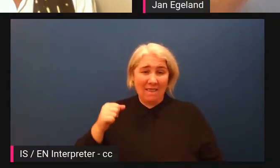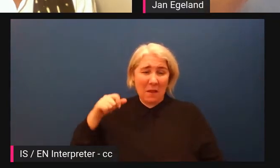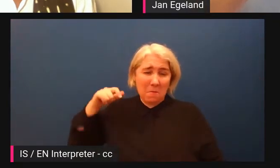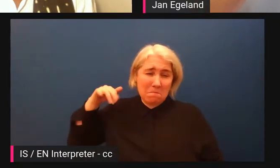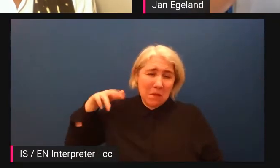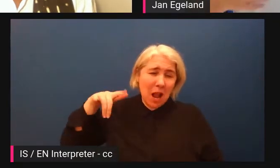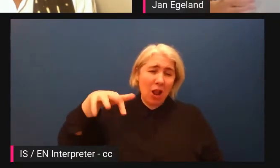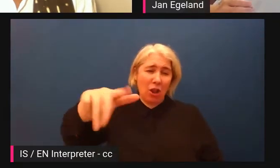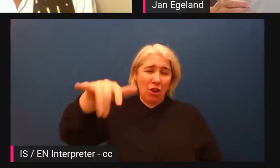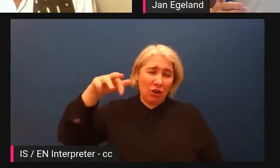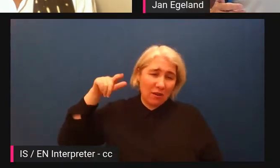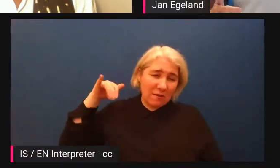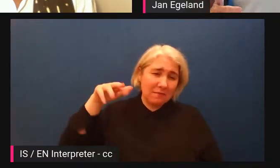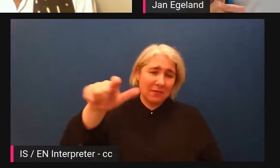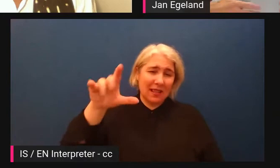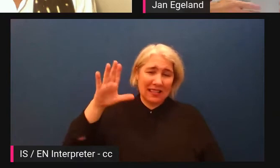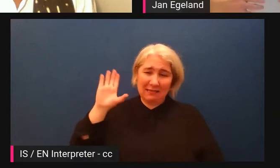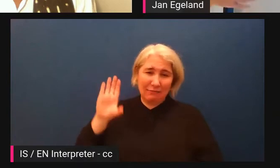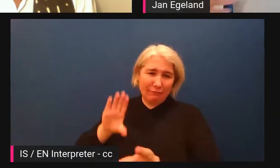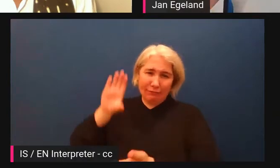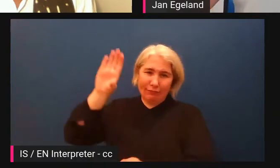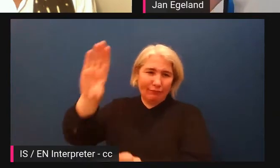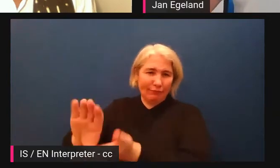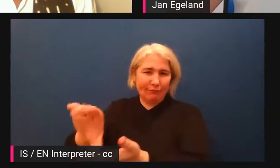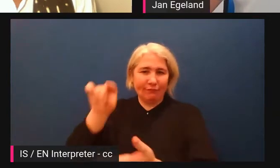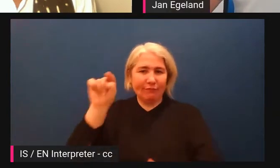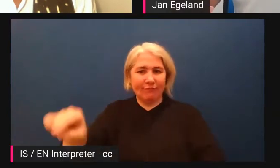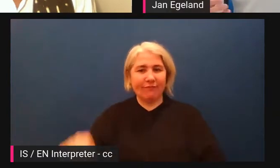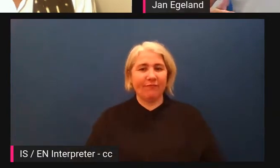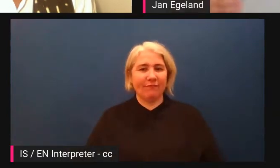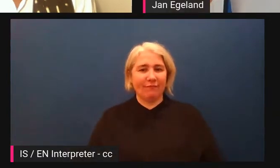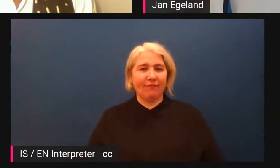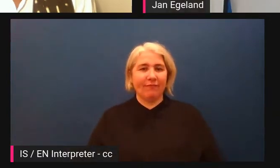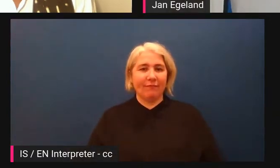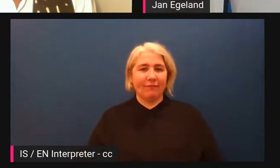will also now happen. One is to the donors,